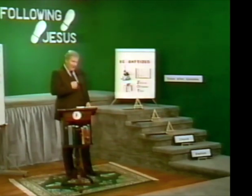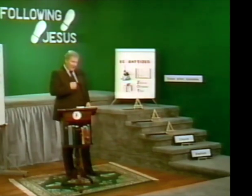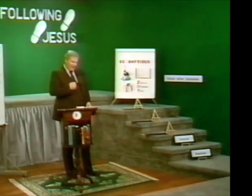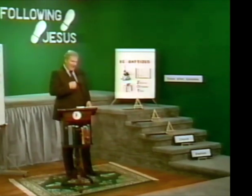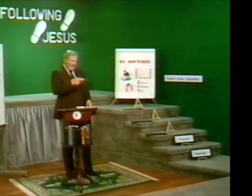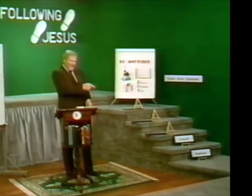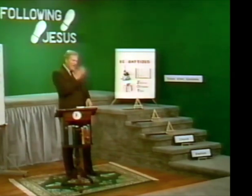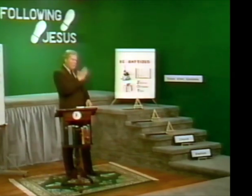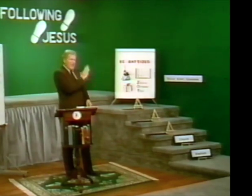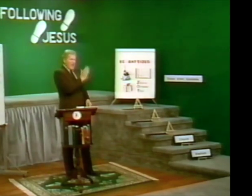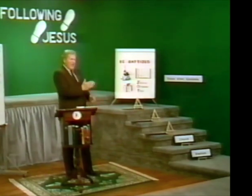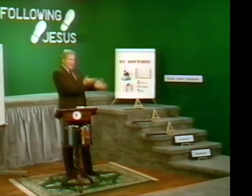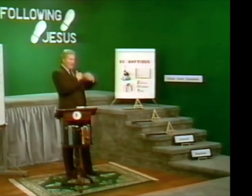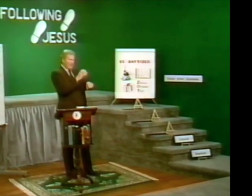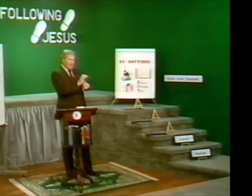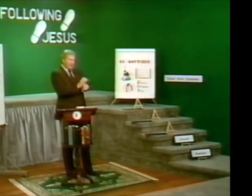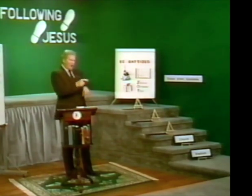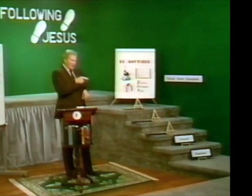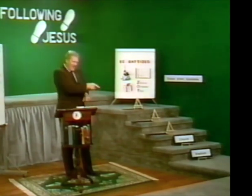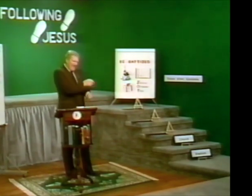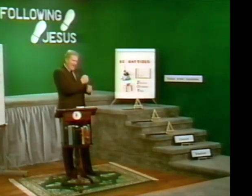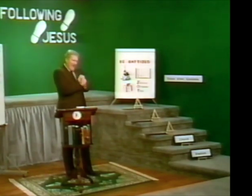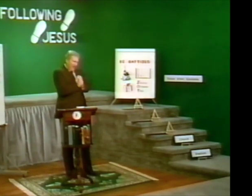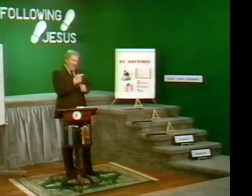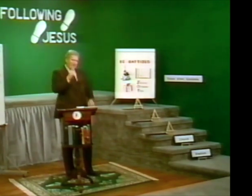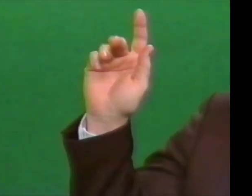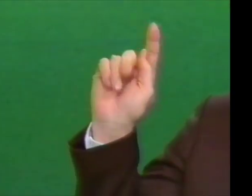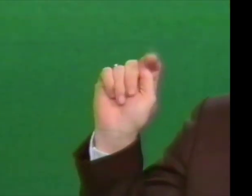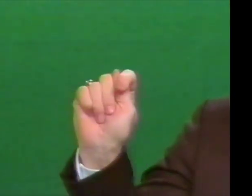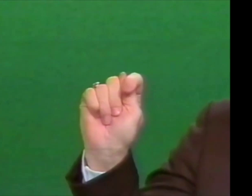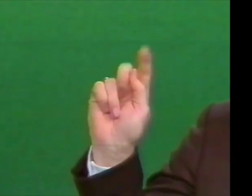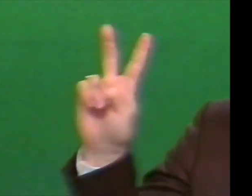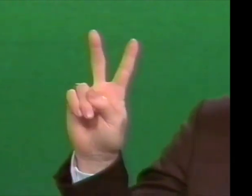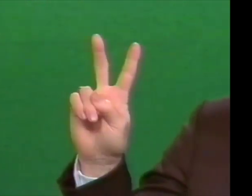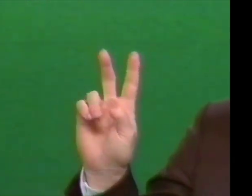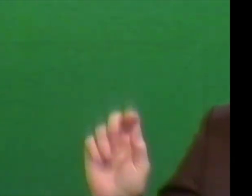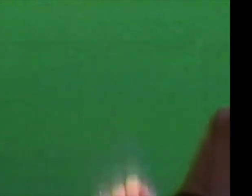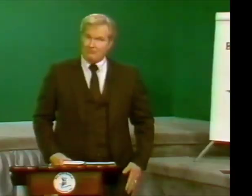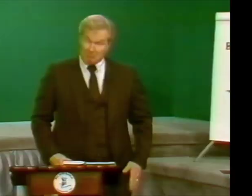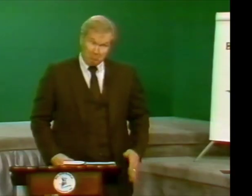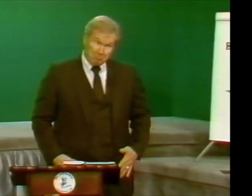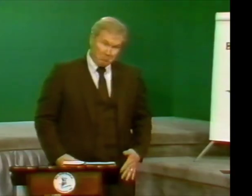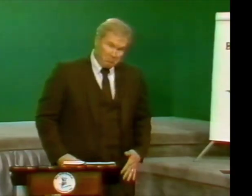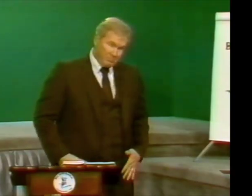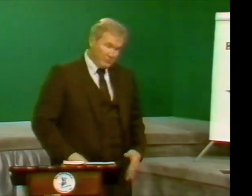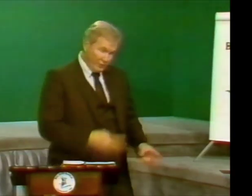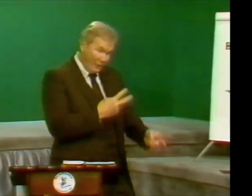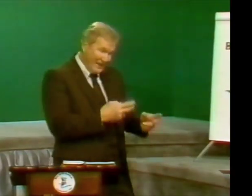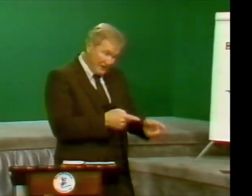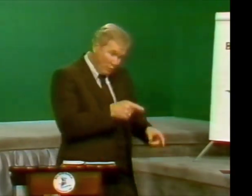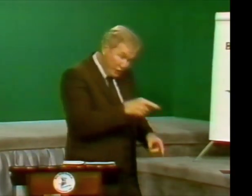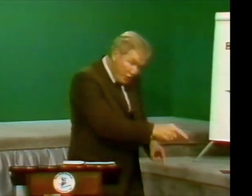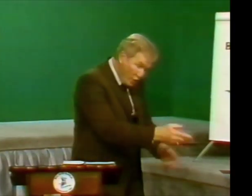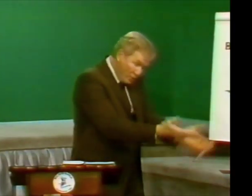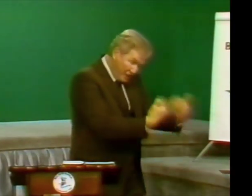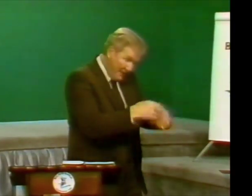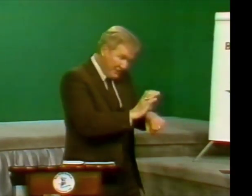said, he will never come to church. He loves television. So I said, will you come to church